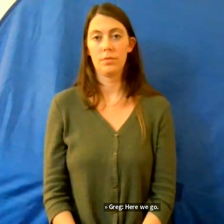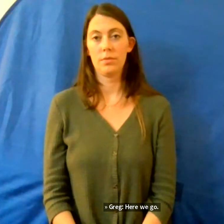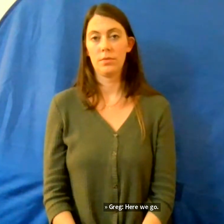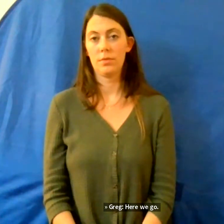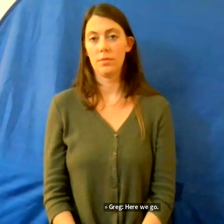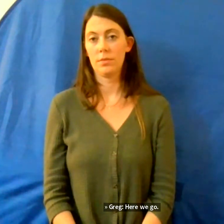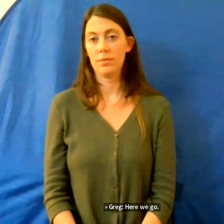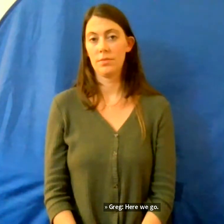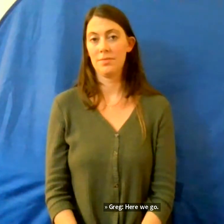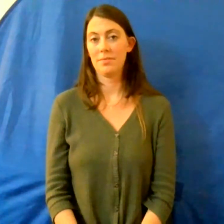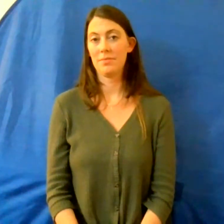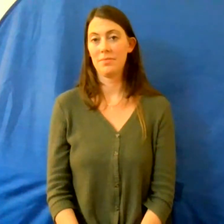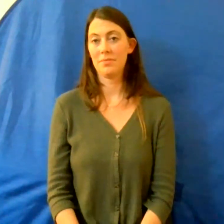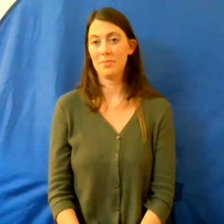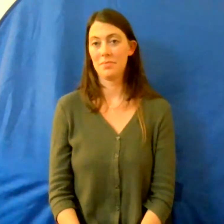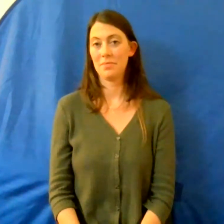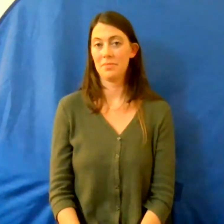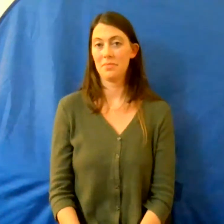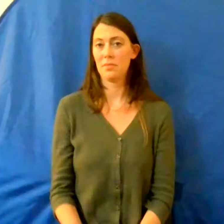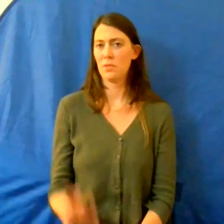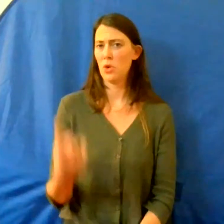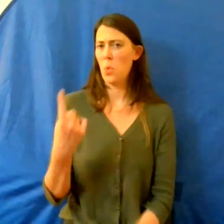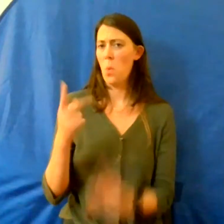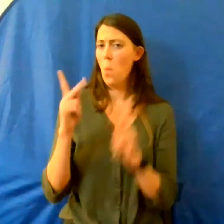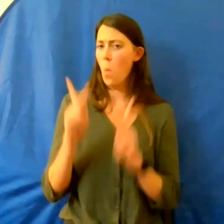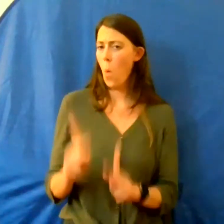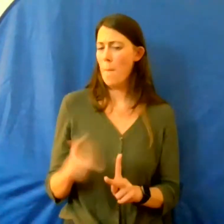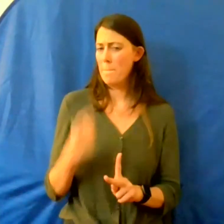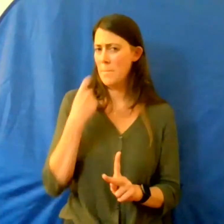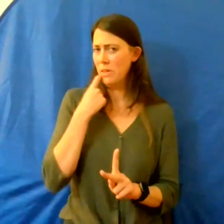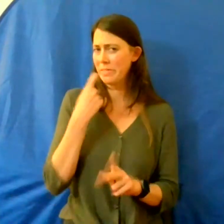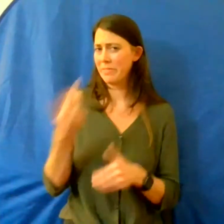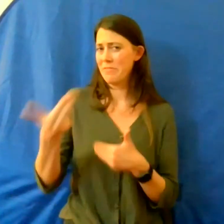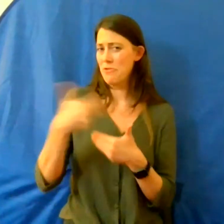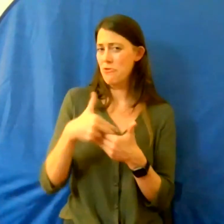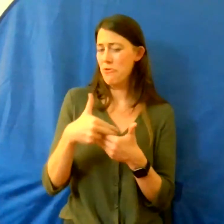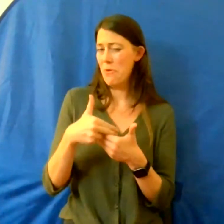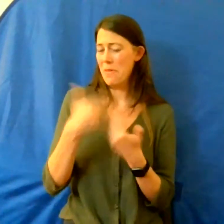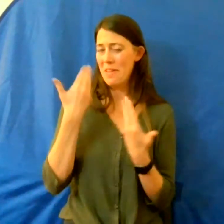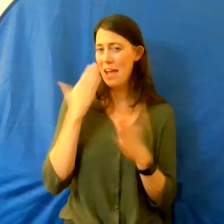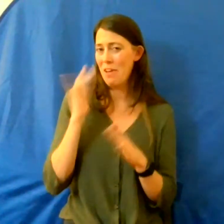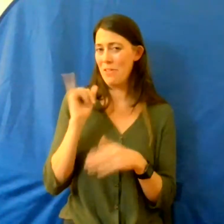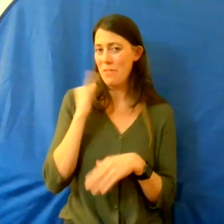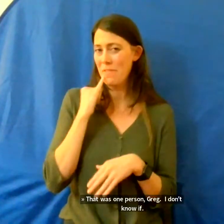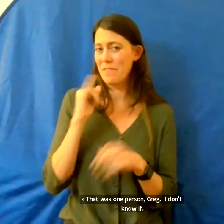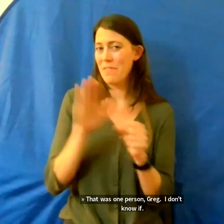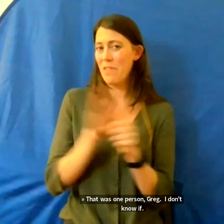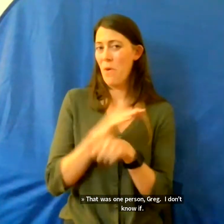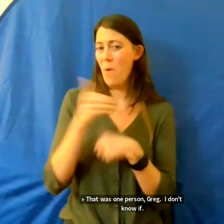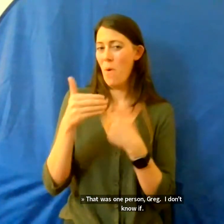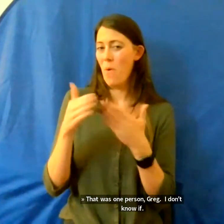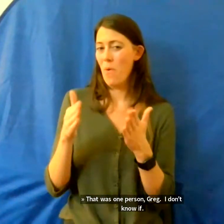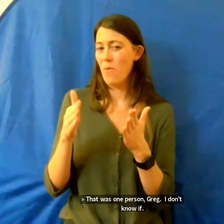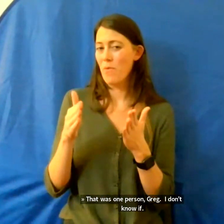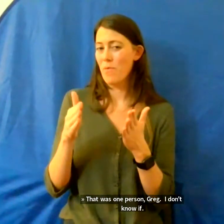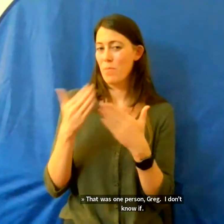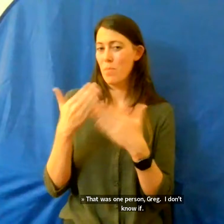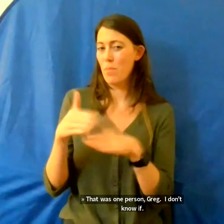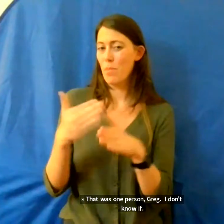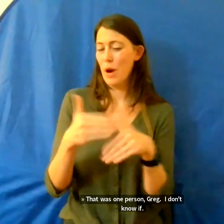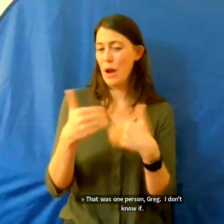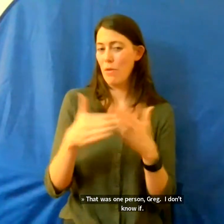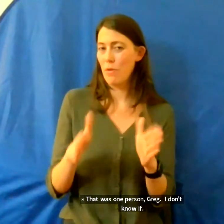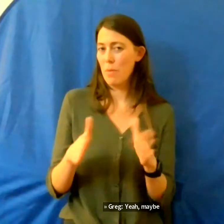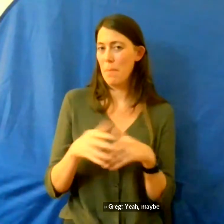That was one person, Greg. I don't know if that was the Yeah, maybe not. Yeah, no, you're right. It was. I thought that everybody was coming back. It